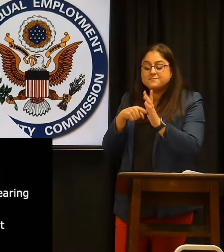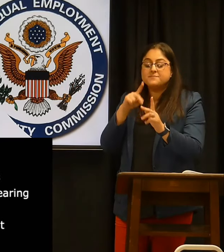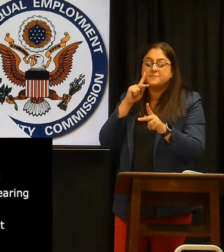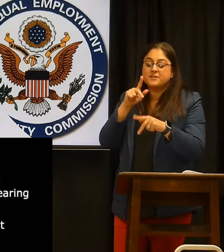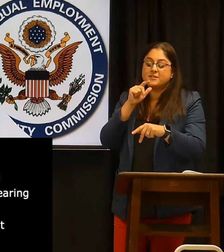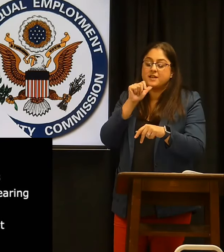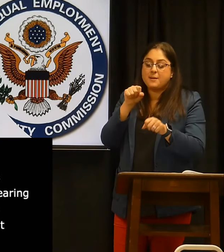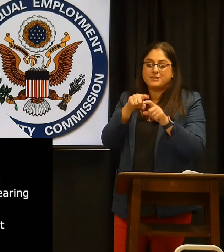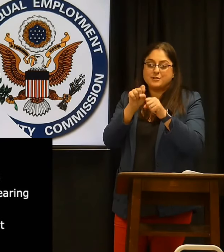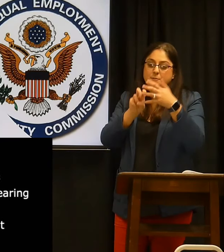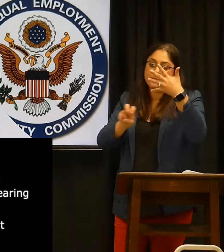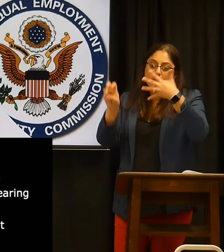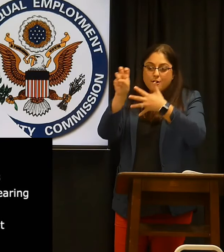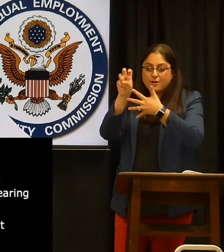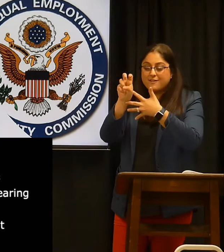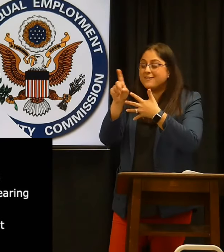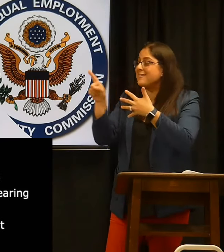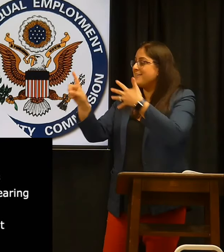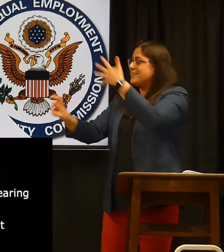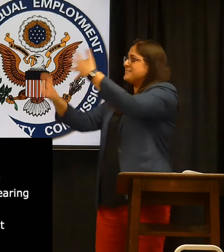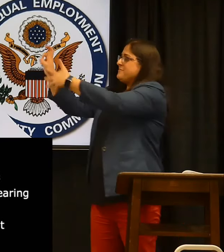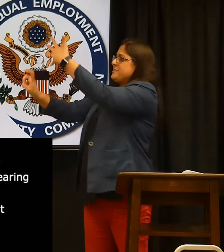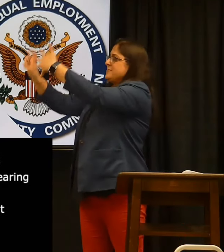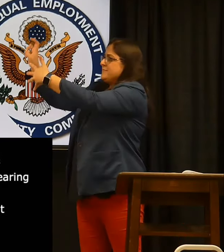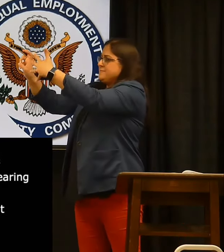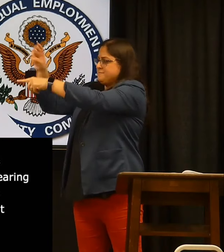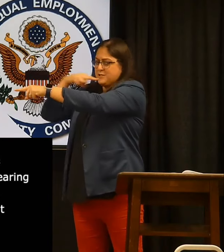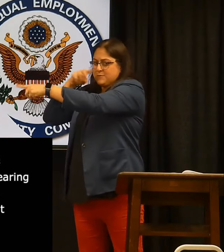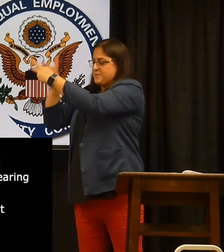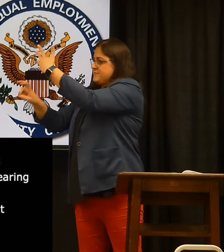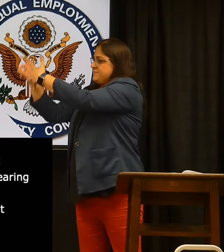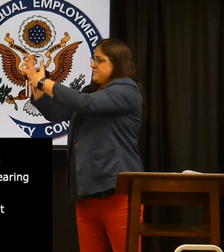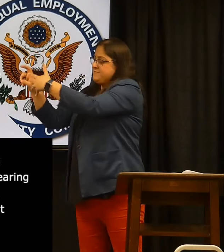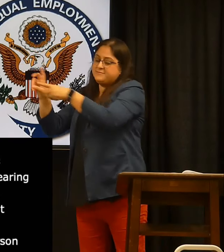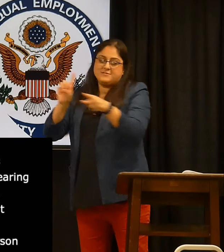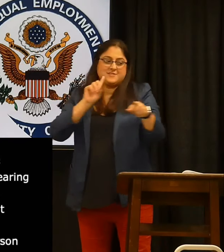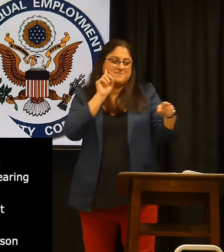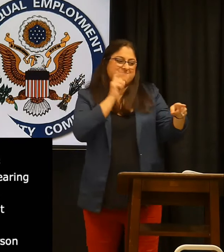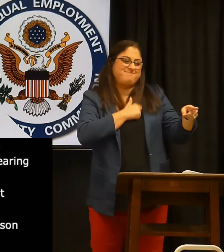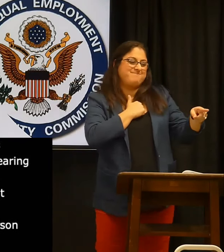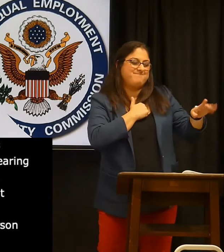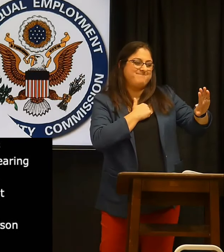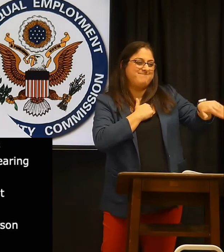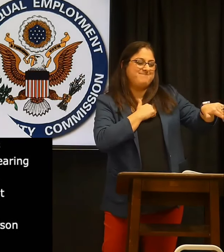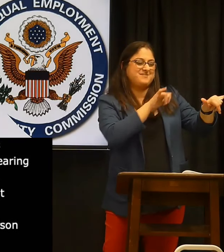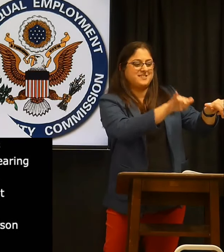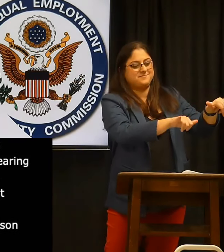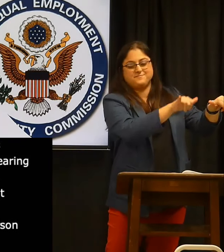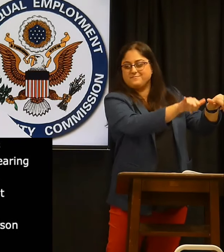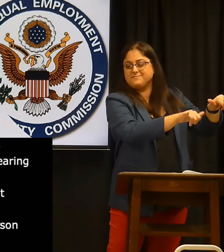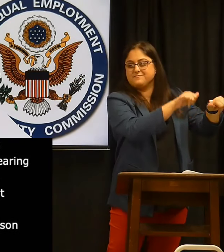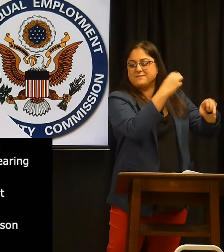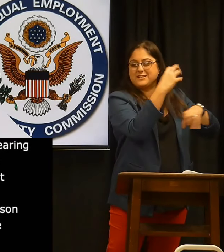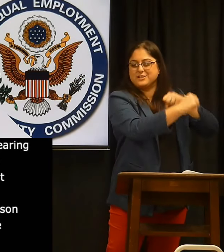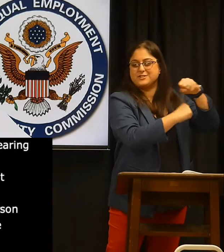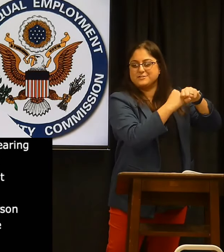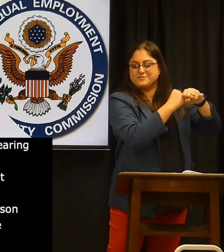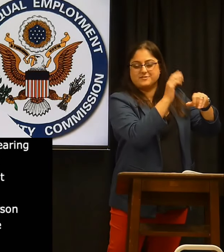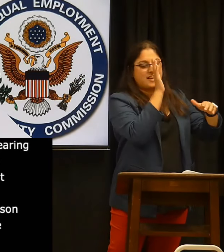Here's another example, a deaf person who's not able to get promoted. You see hearing people that are getting promoted and the deaf person says, sorry, you're going to stay in that same job for